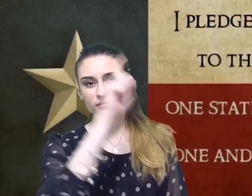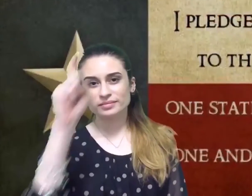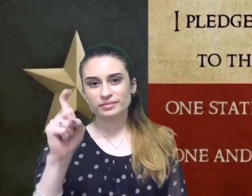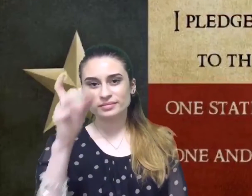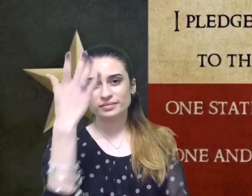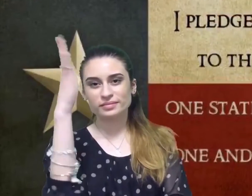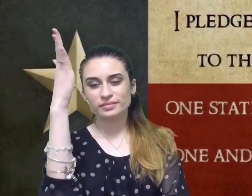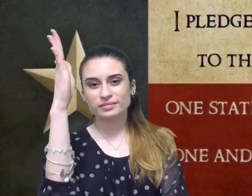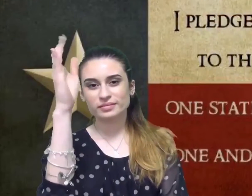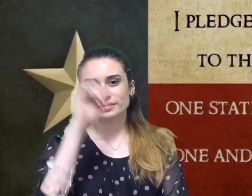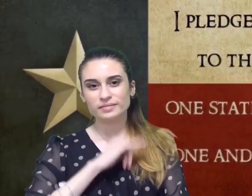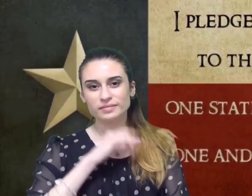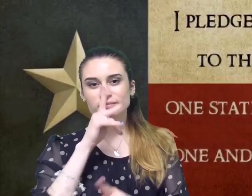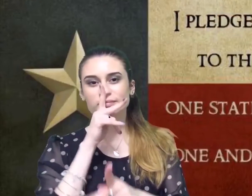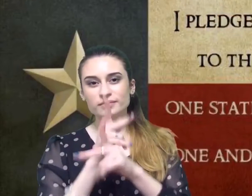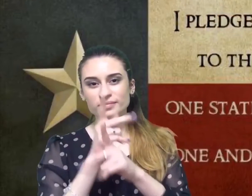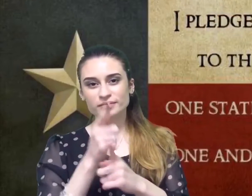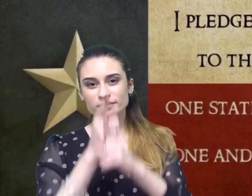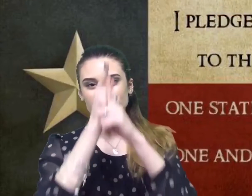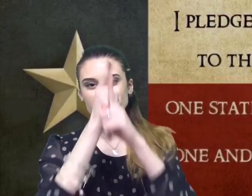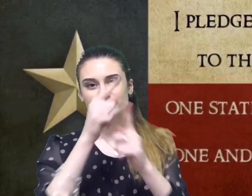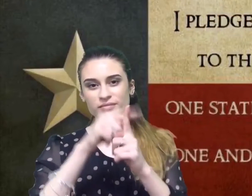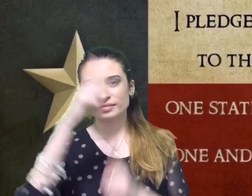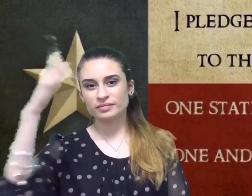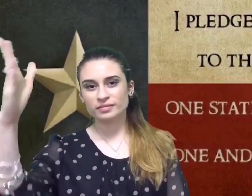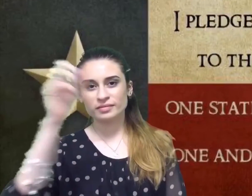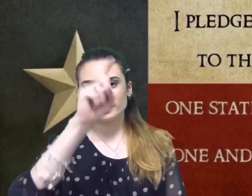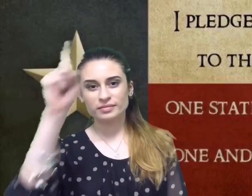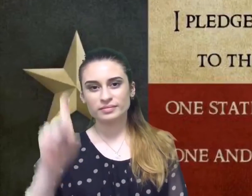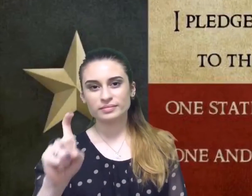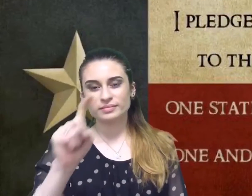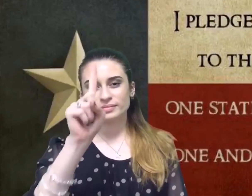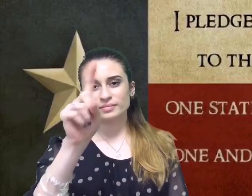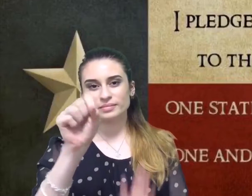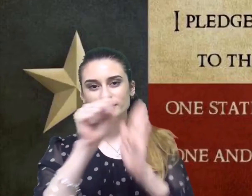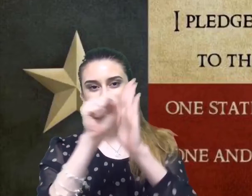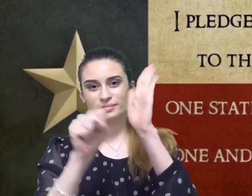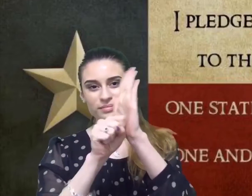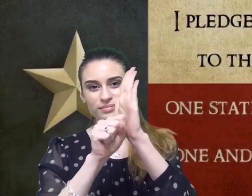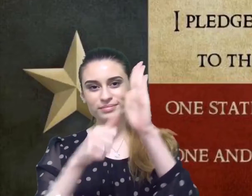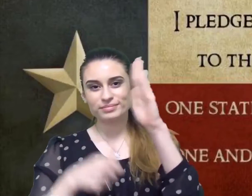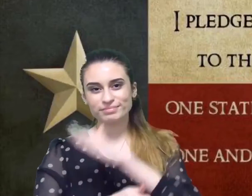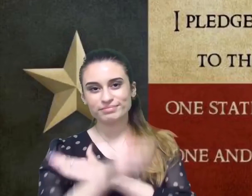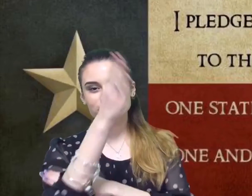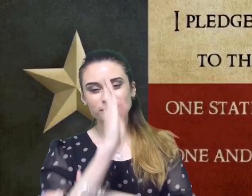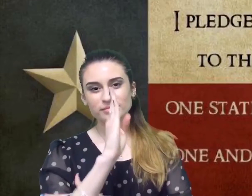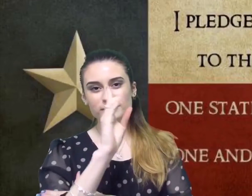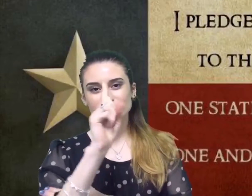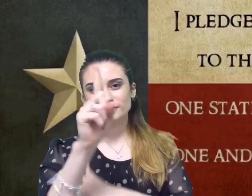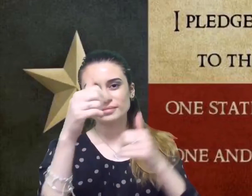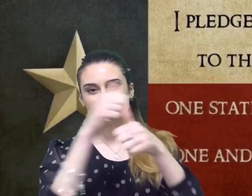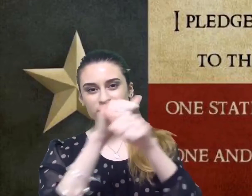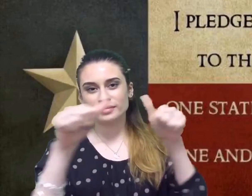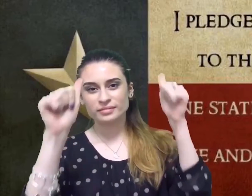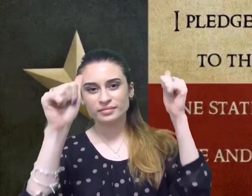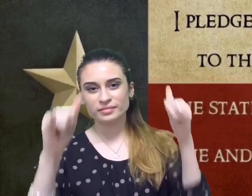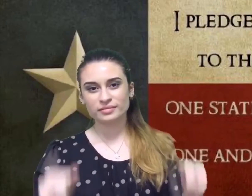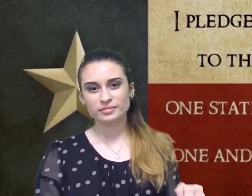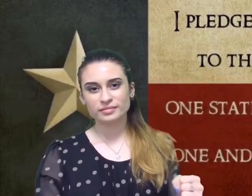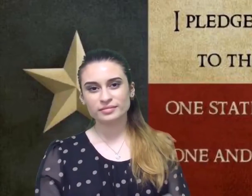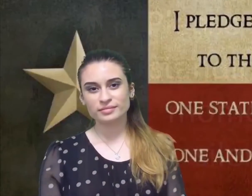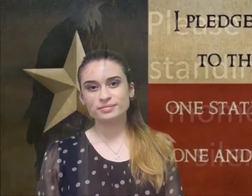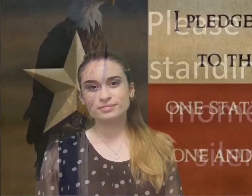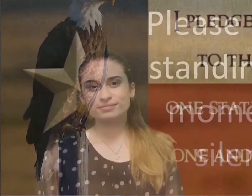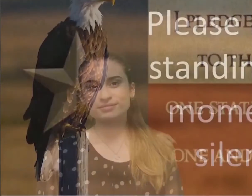Honor the Texas flag. I pledge allegiance to the Texas, one state, under God, one